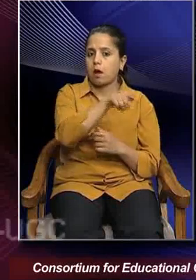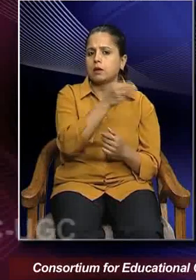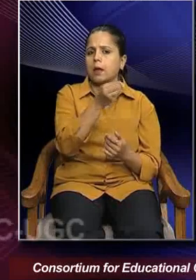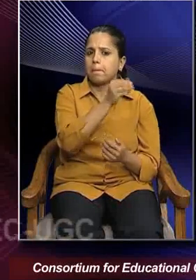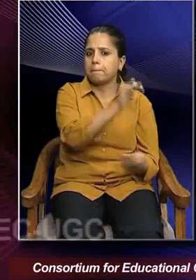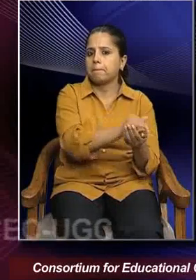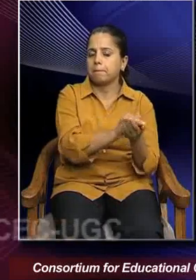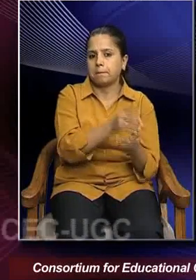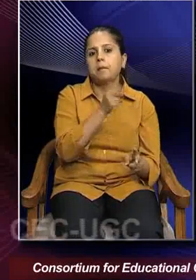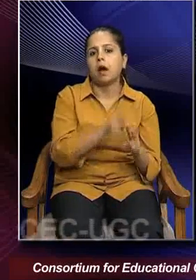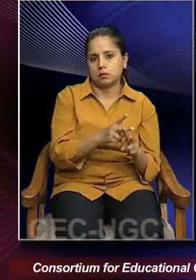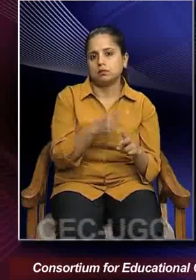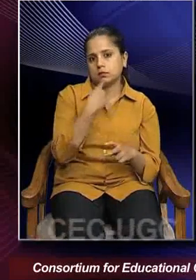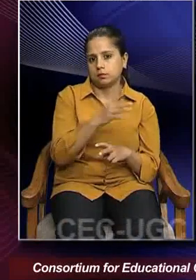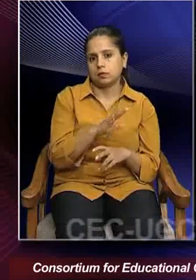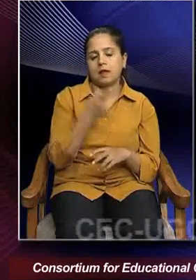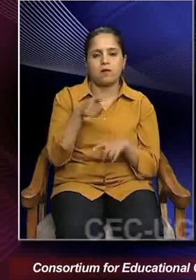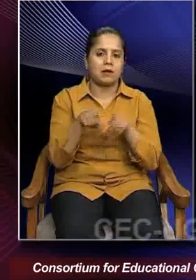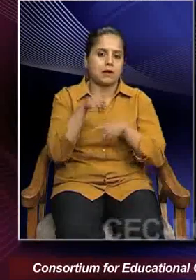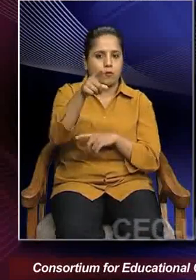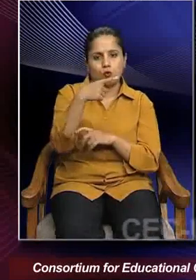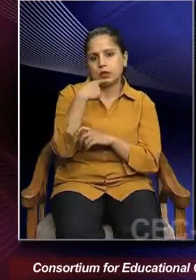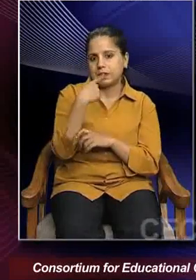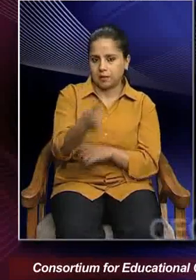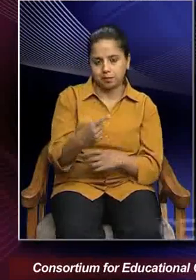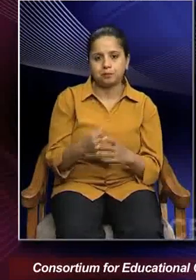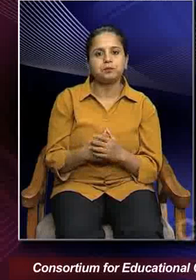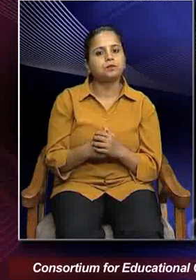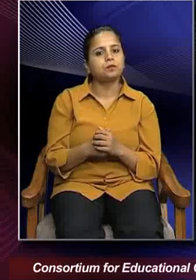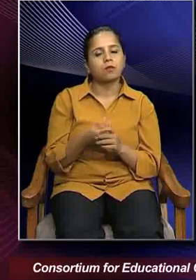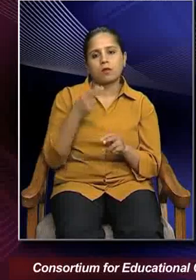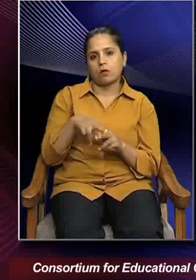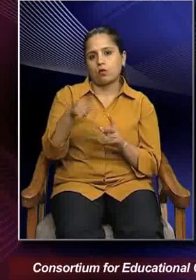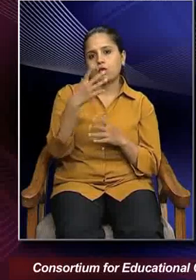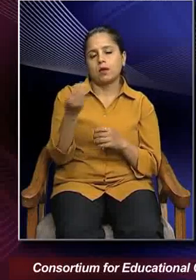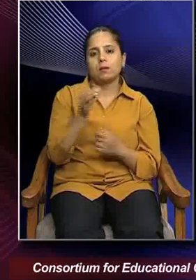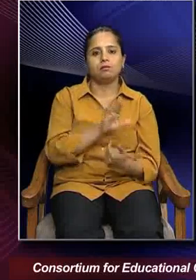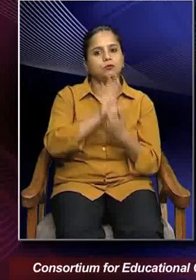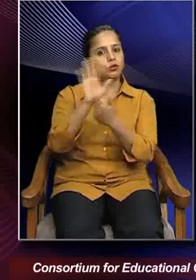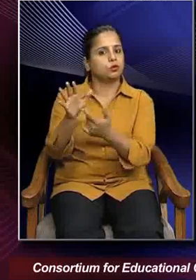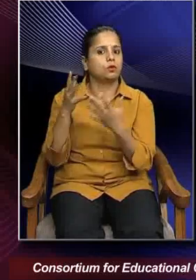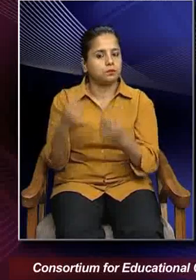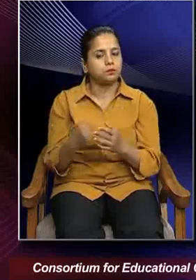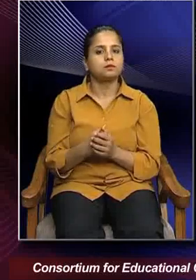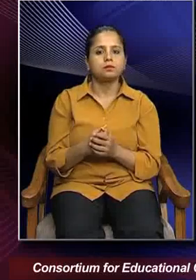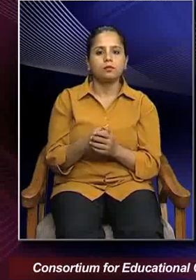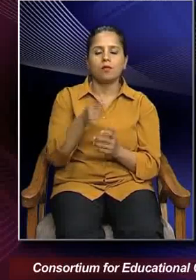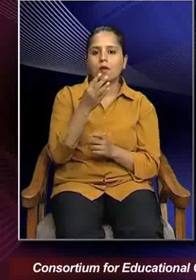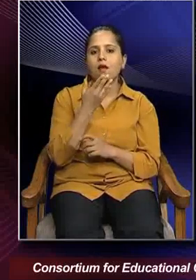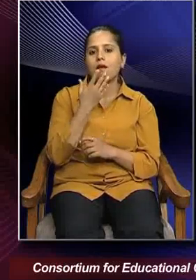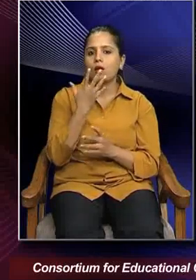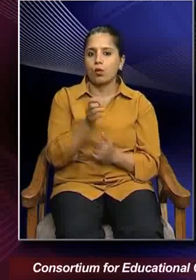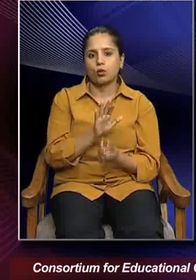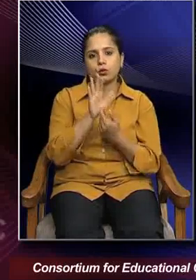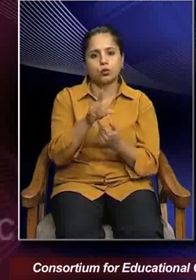somewhere. Fine. So, if you are saying that if you want to show somebody a particular color,